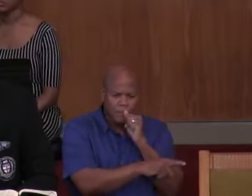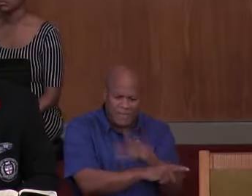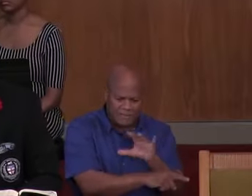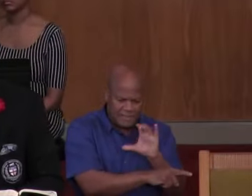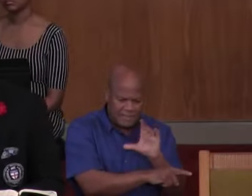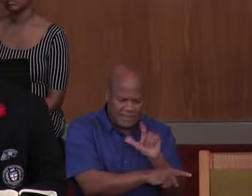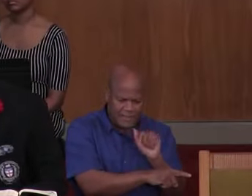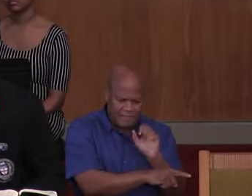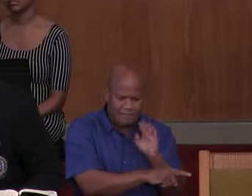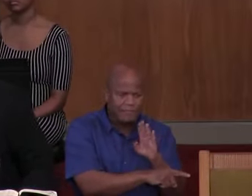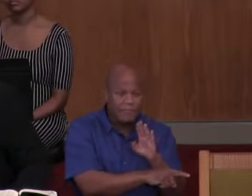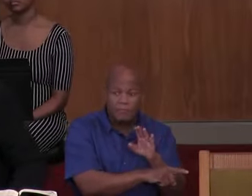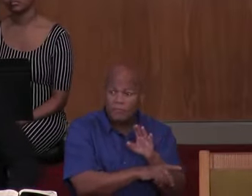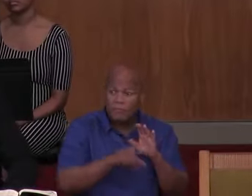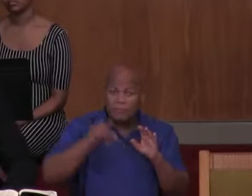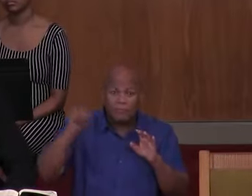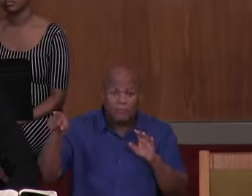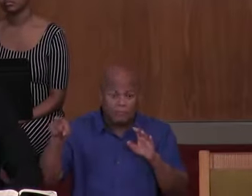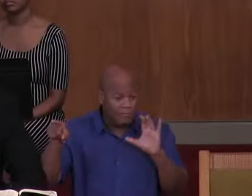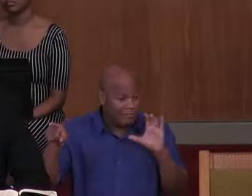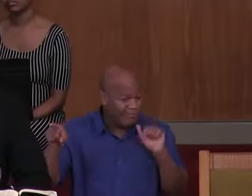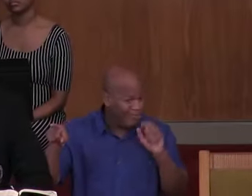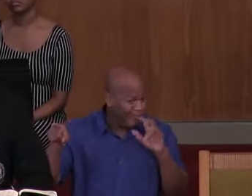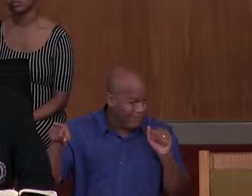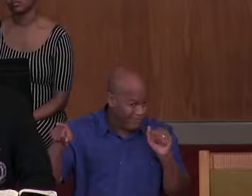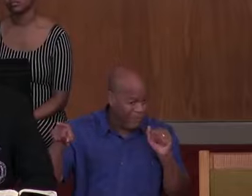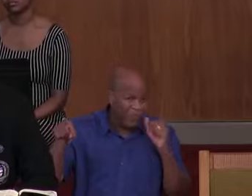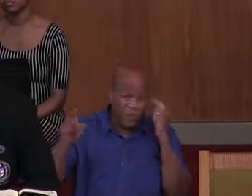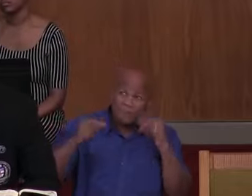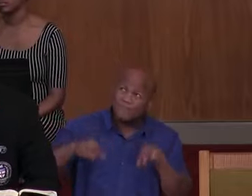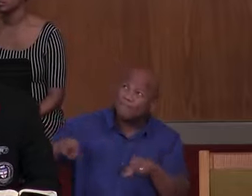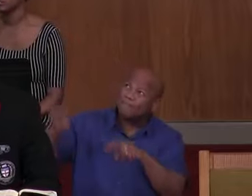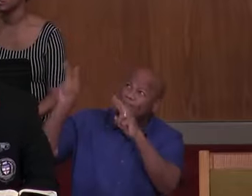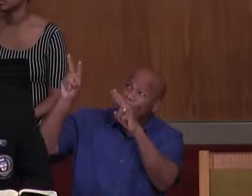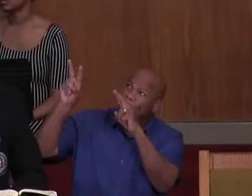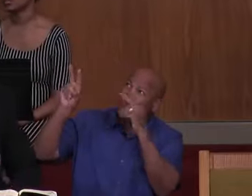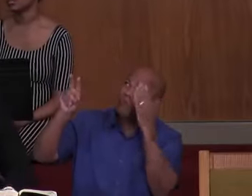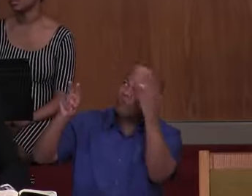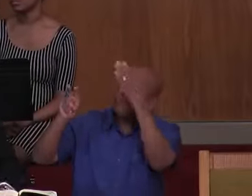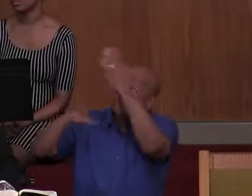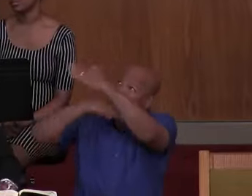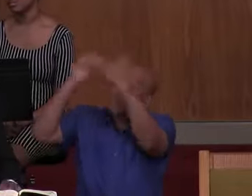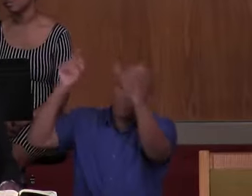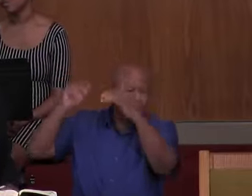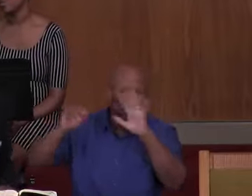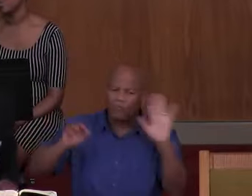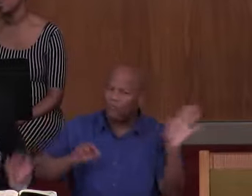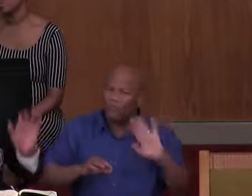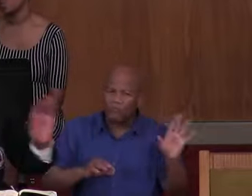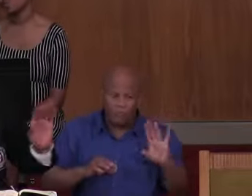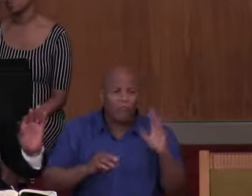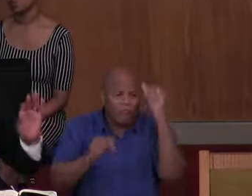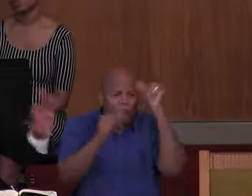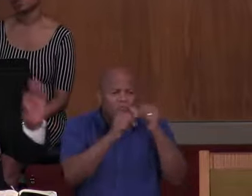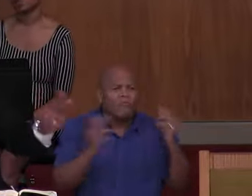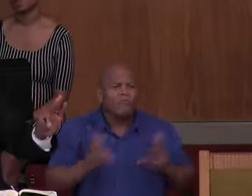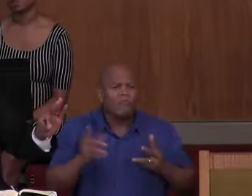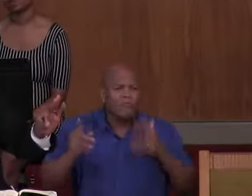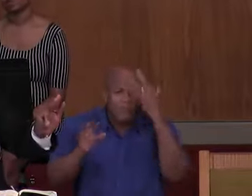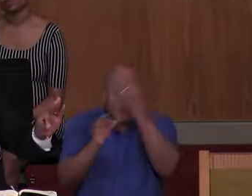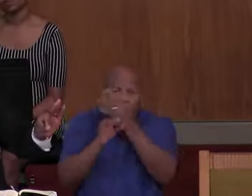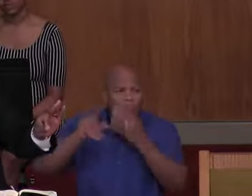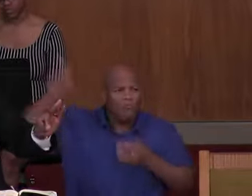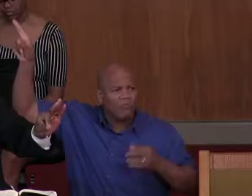Note, Canaan is not intended as a foreshadow of heaven, but it's a reminder that God is faithful. Notice it doesn't